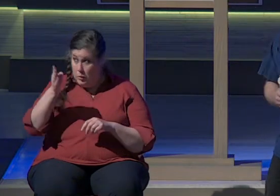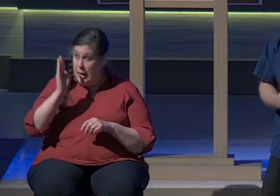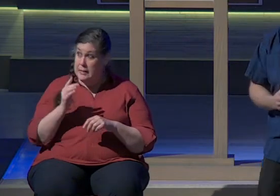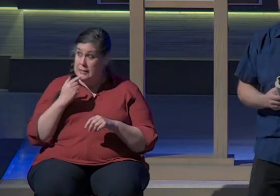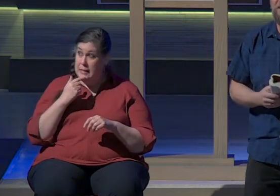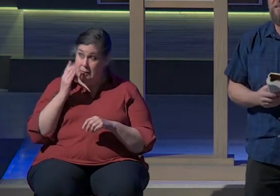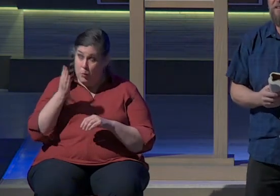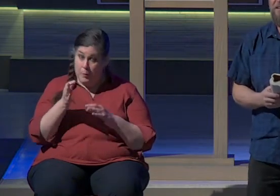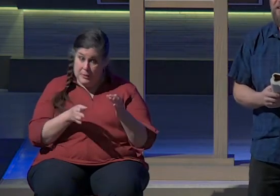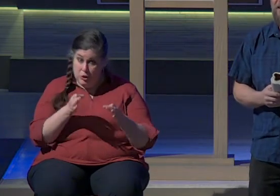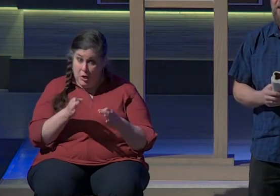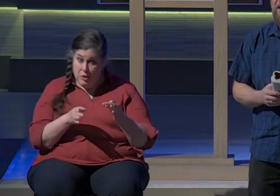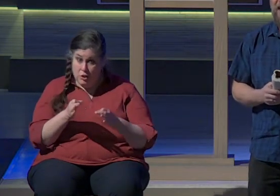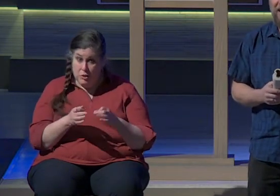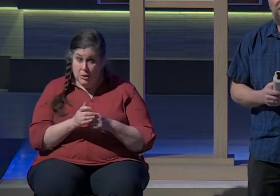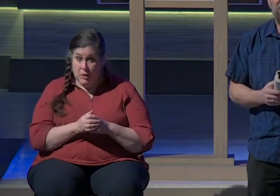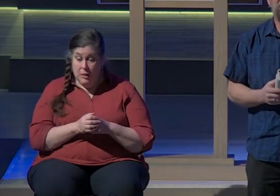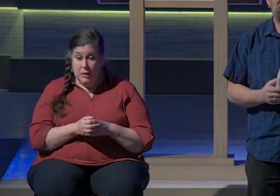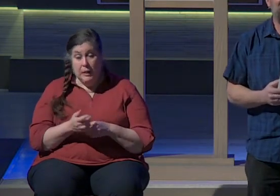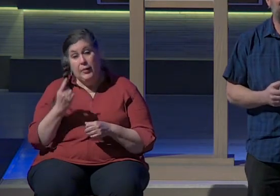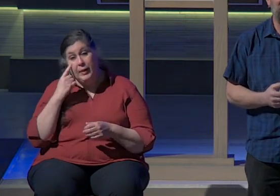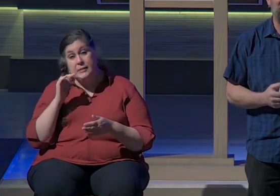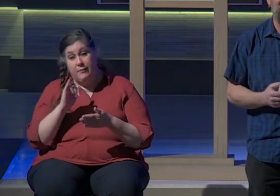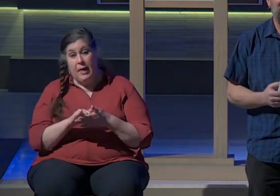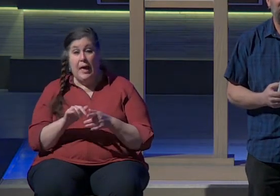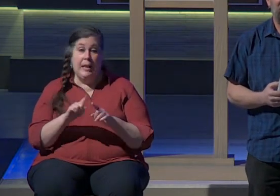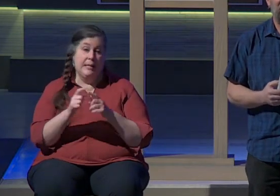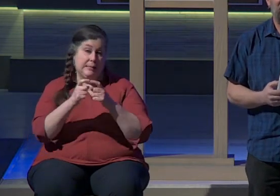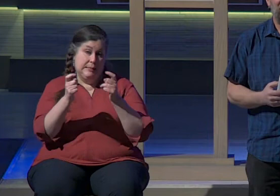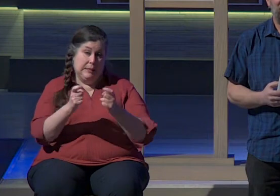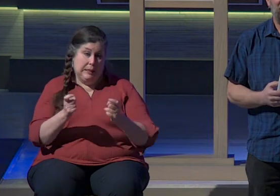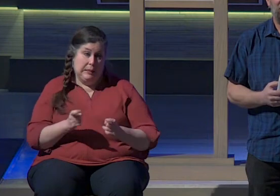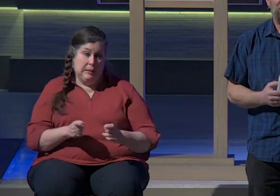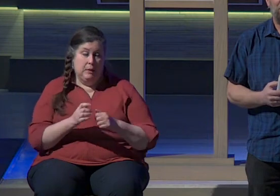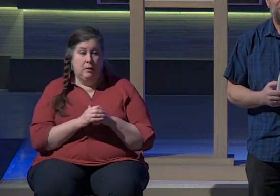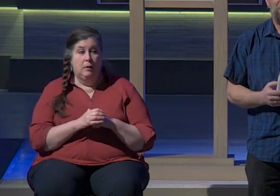are going to be judged as sin.